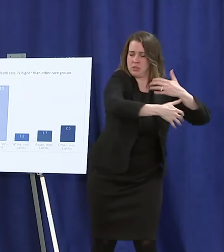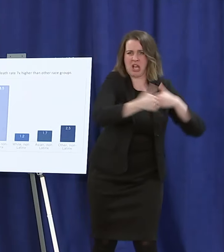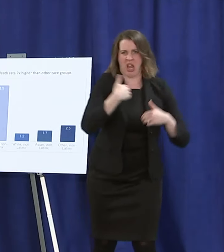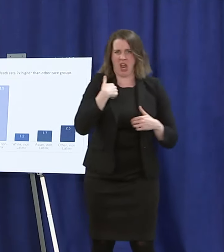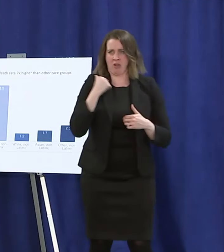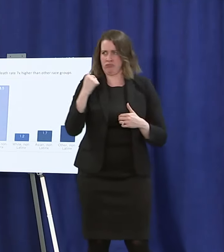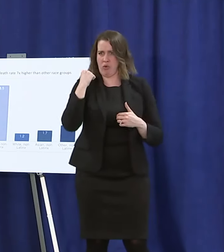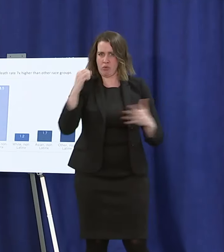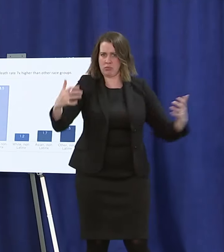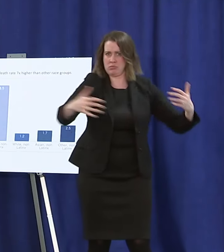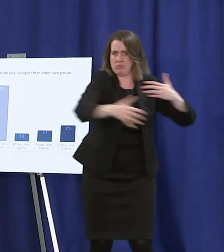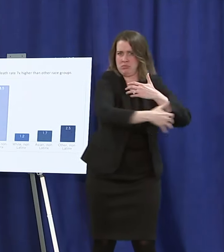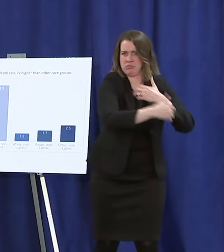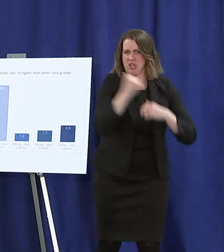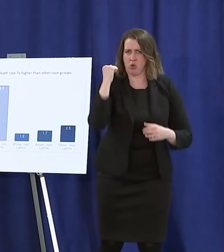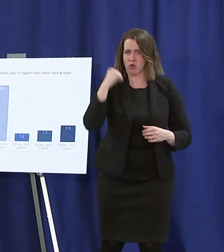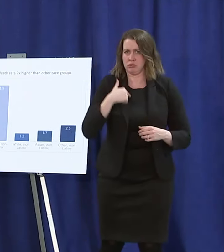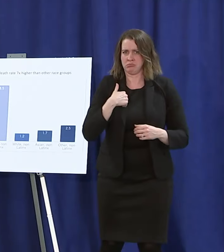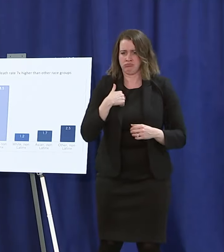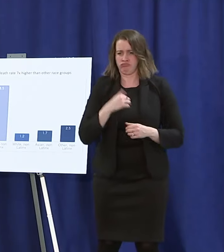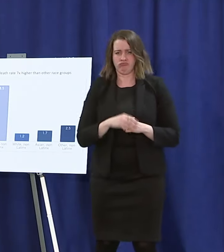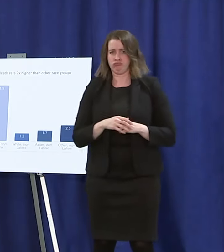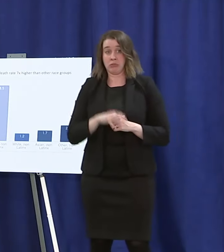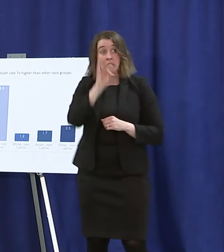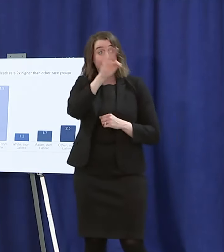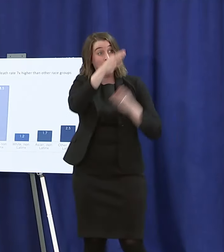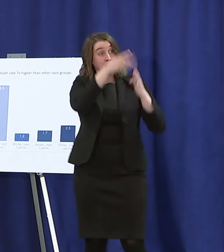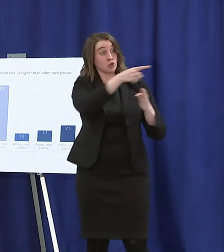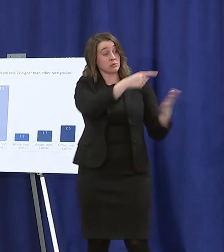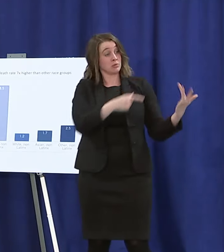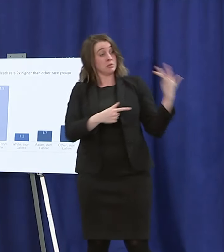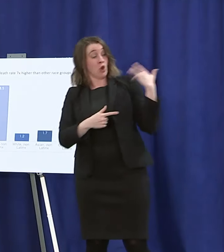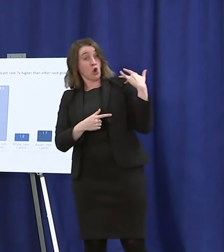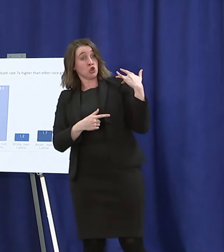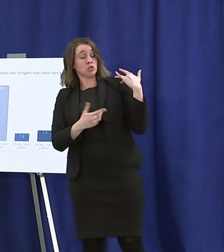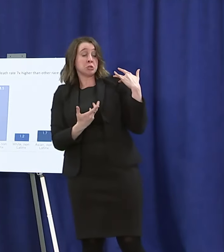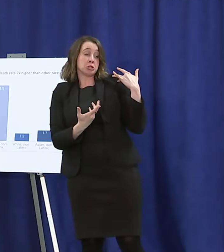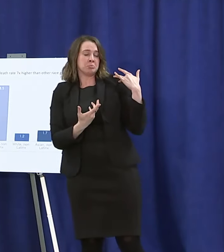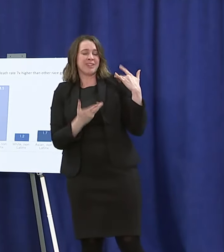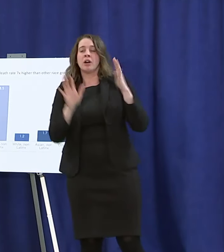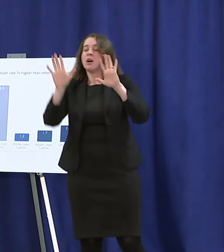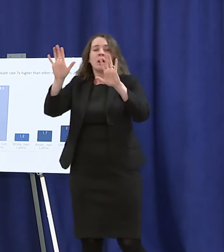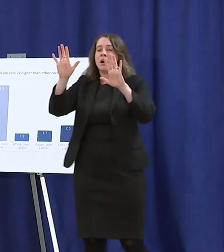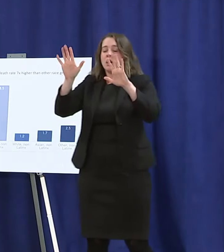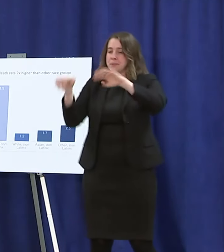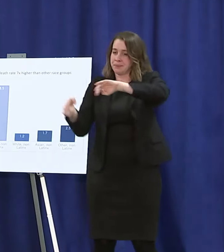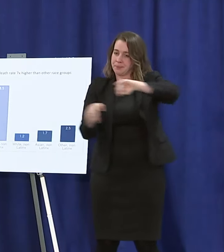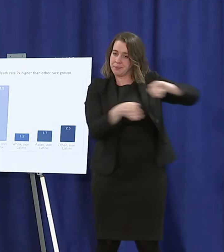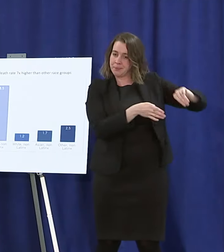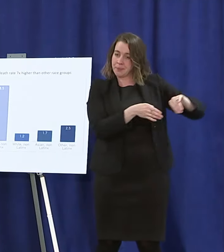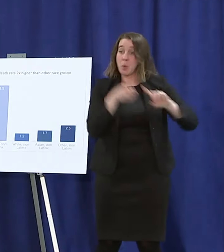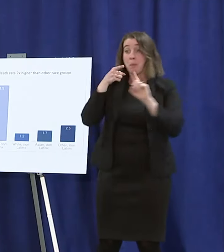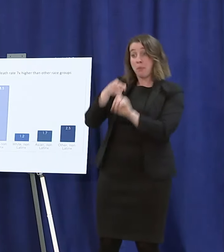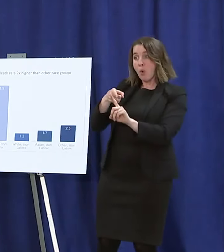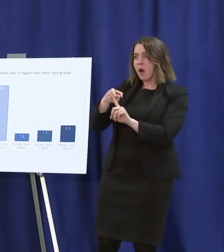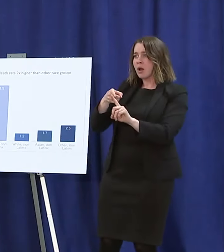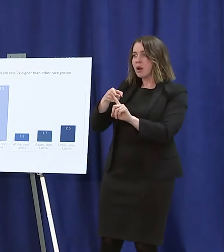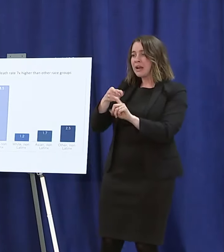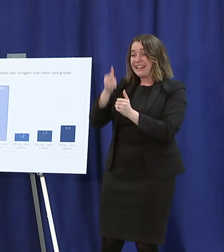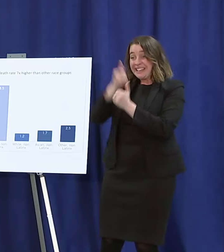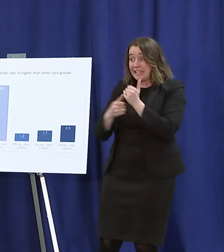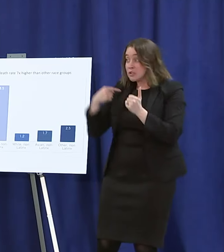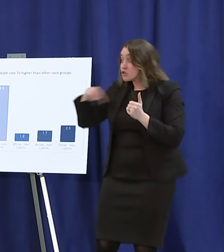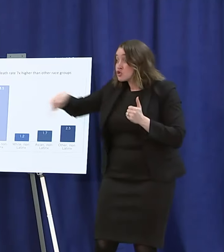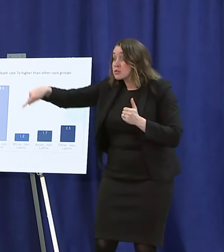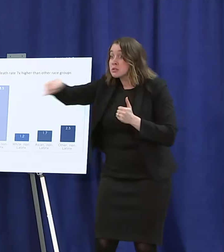arms around anybody. If somebody touched me, but look, I think we are trying to do the best that we can under